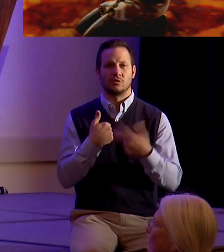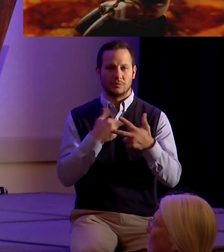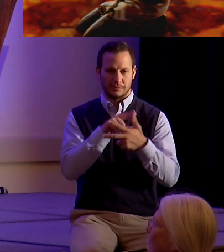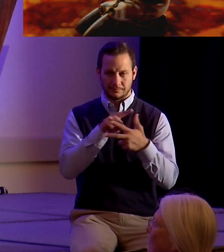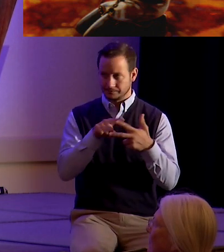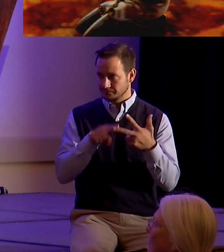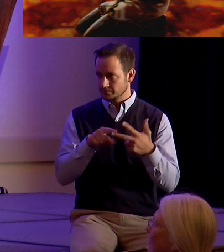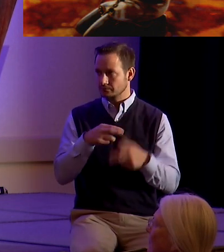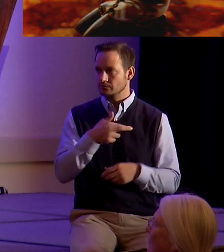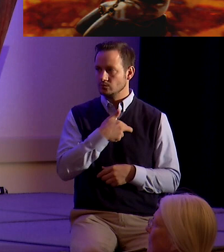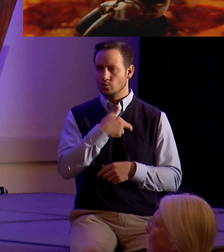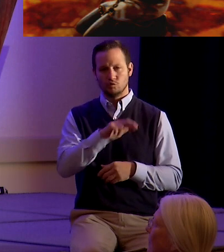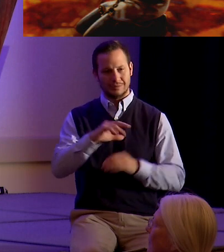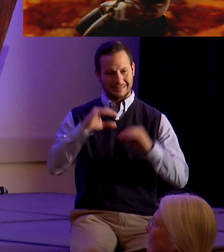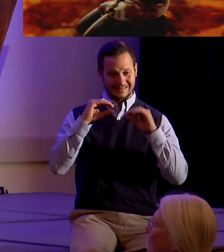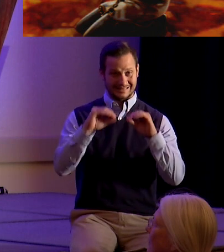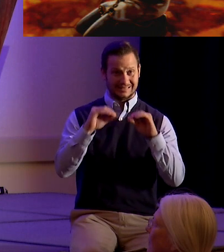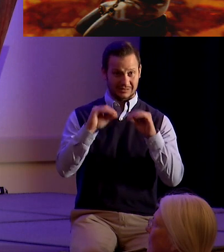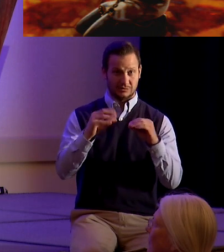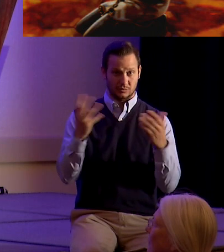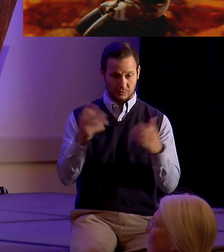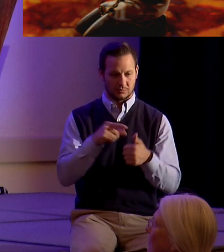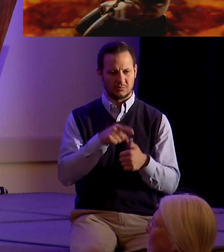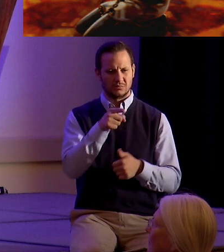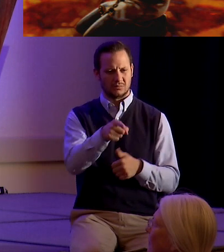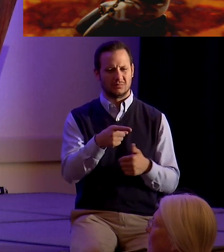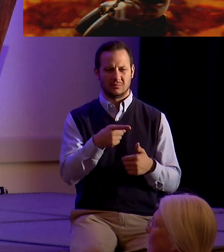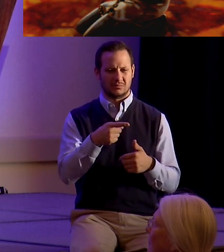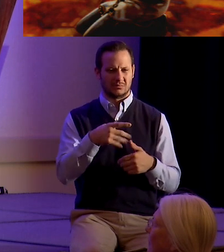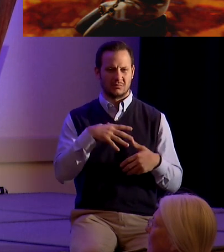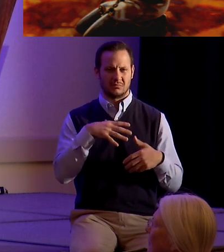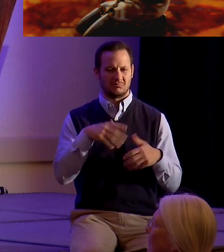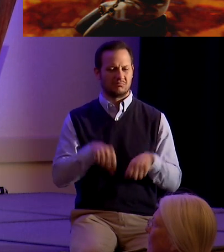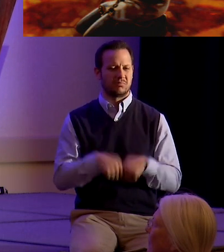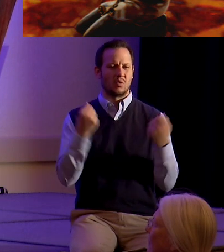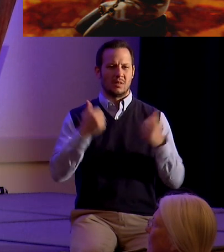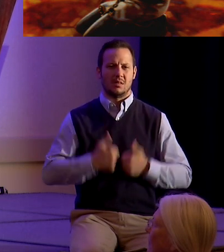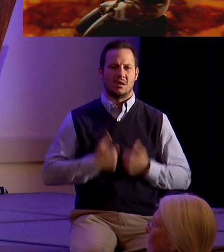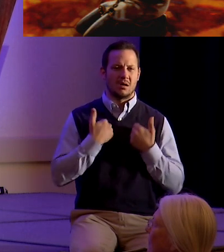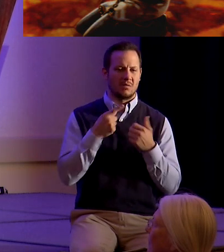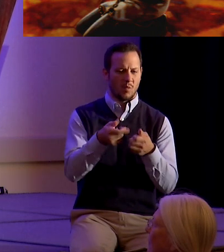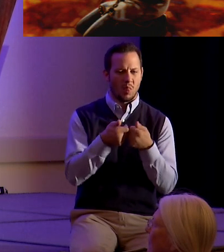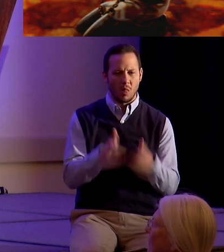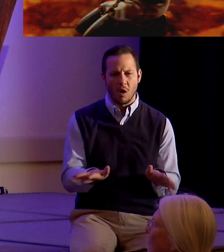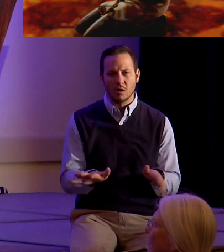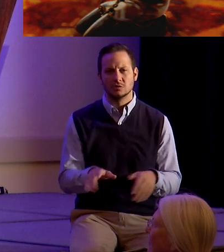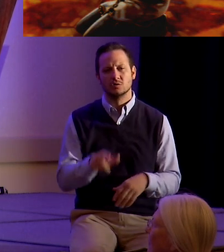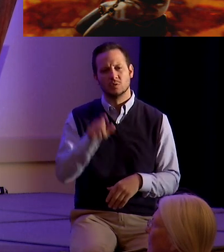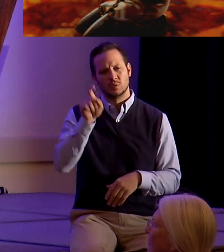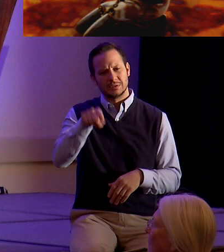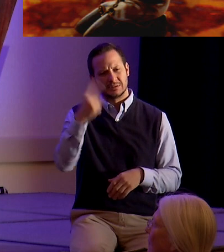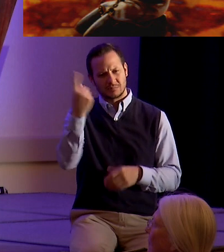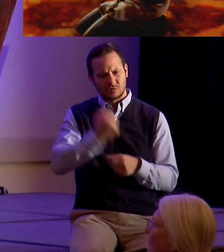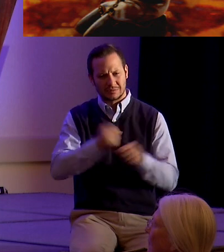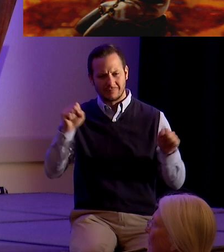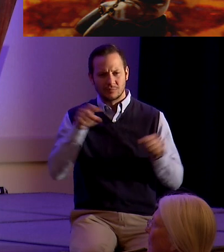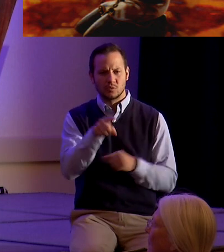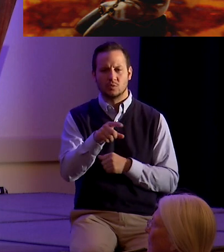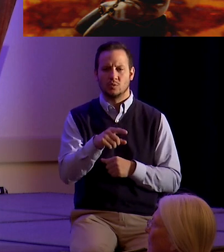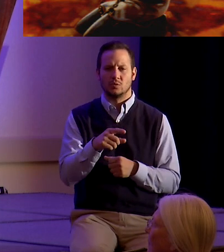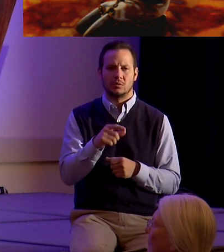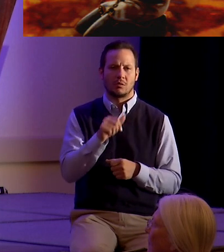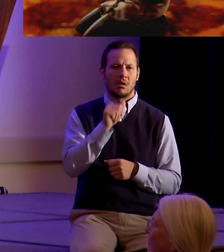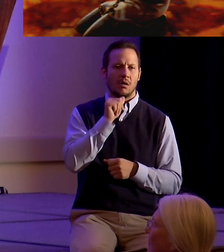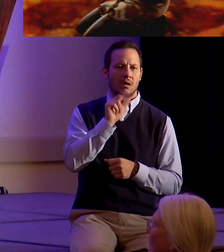Religion in and of itself teaches people that you're broken, that you're lost, that you need a savior, you're unworthy, you